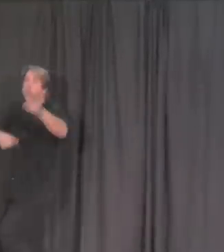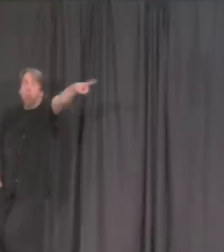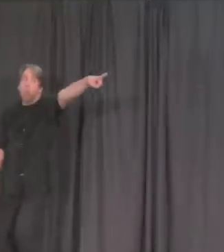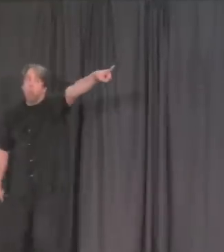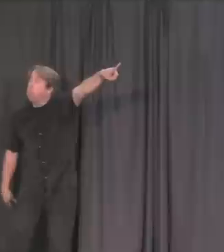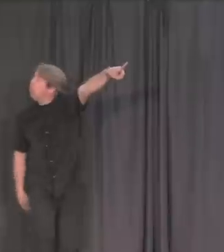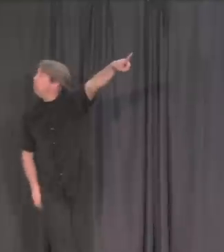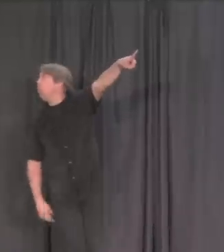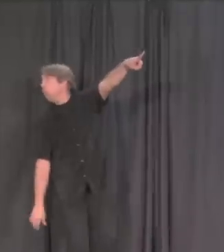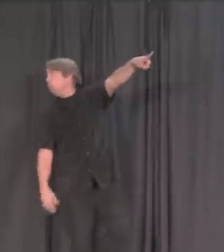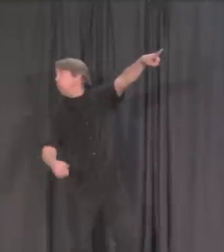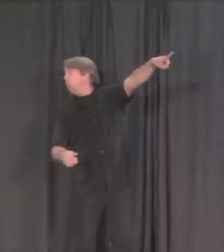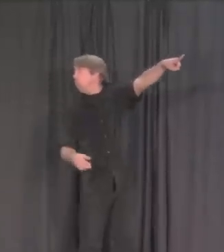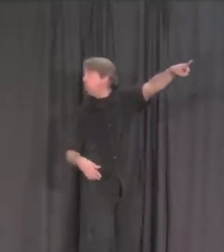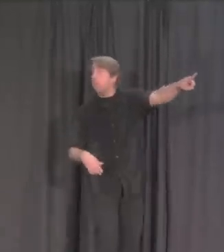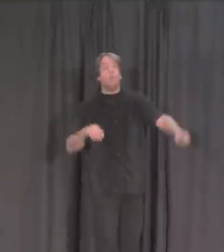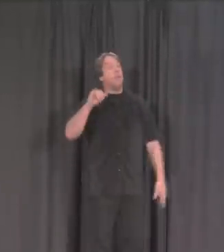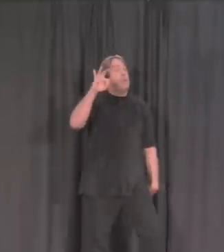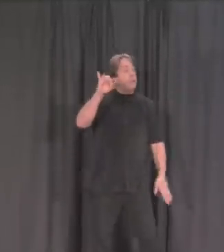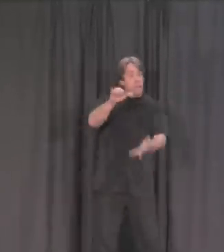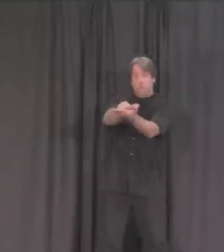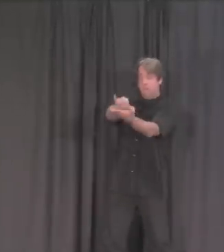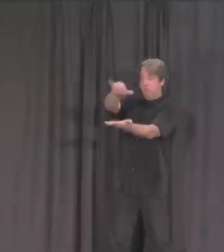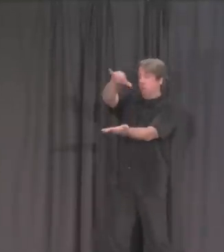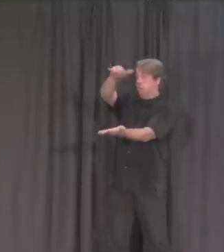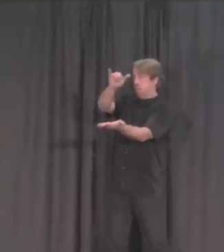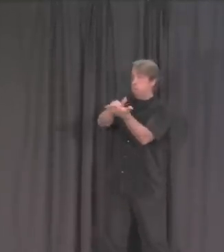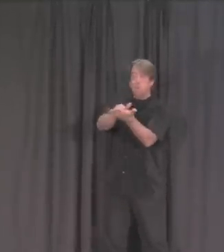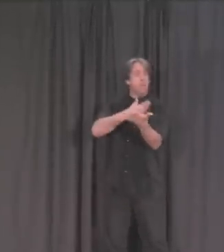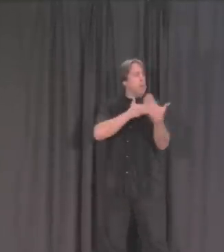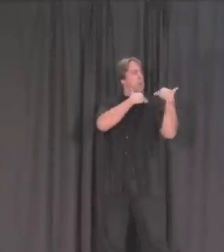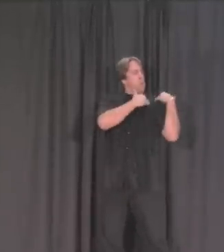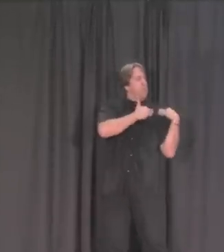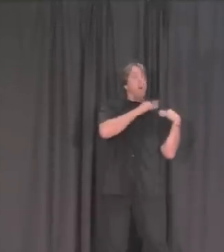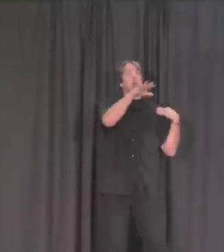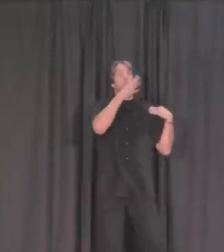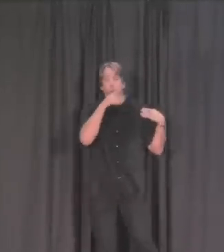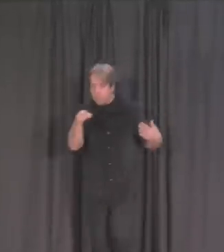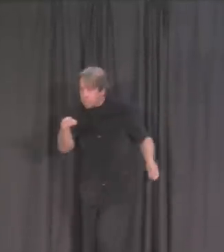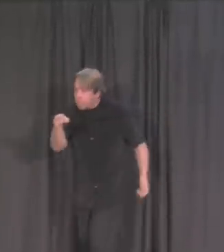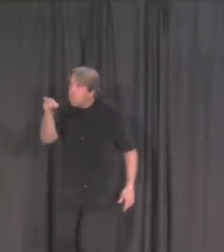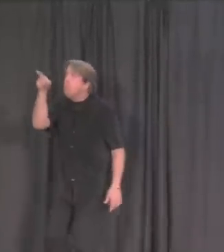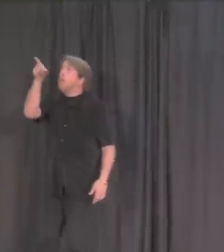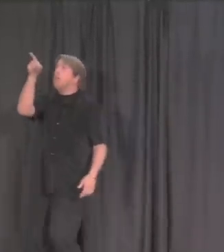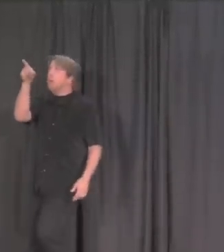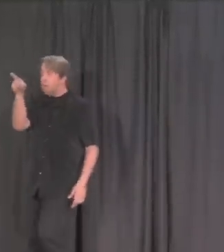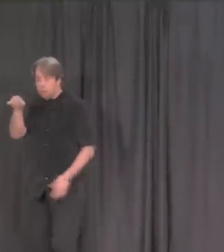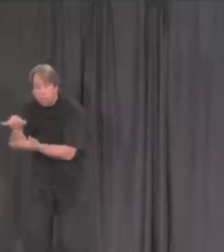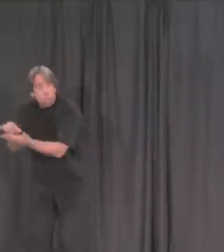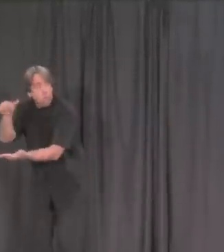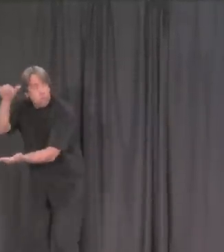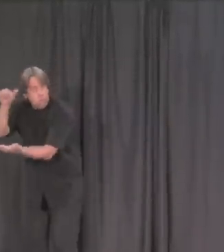mom, mom, mom. Somebody shut the door. If the phone rang, I would go, mom, mom, mom, mom, mom, mom, mom, mom, the phone is